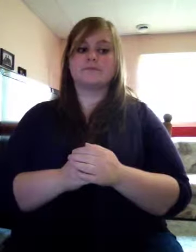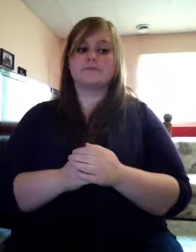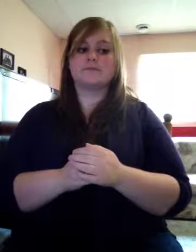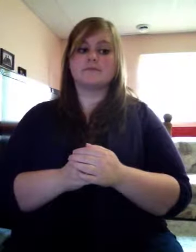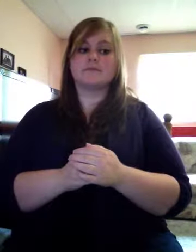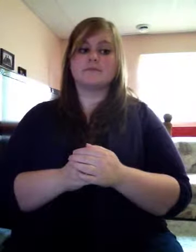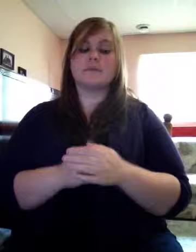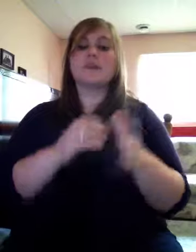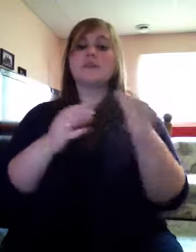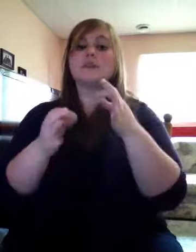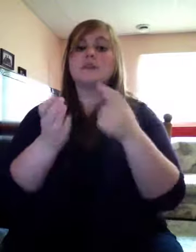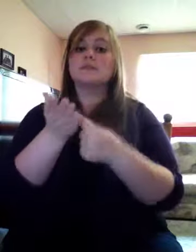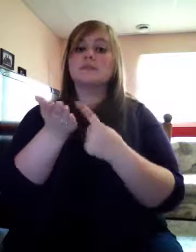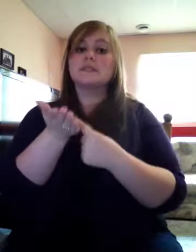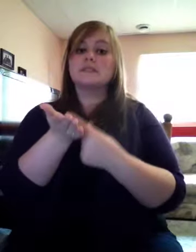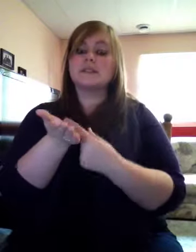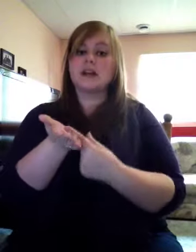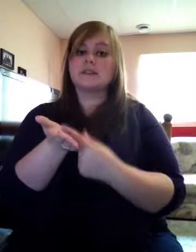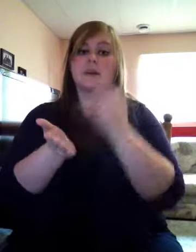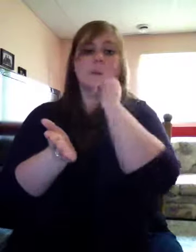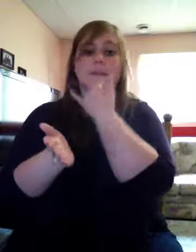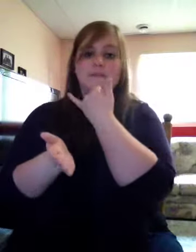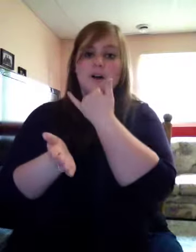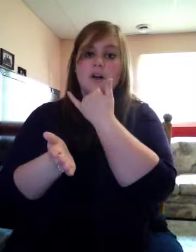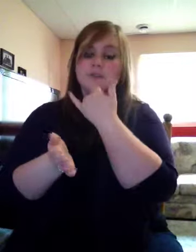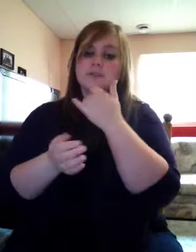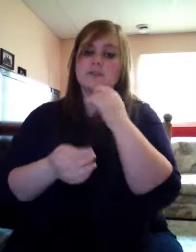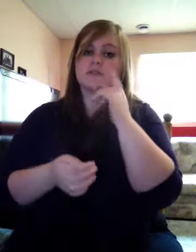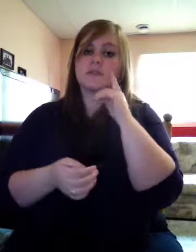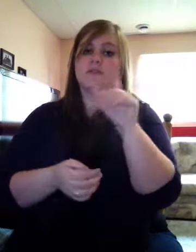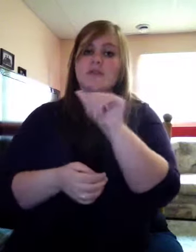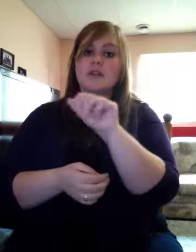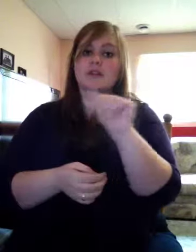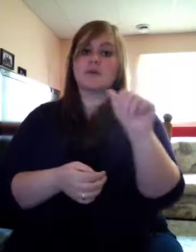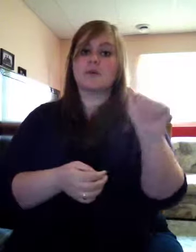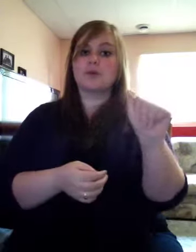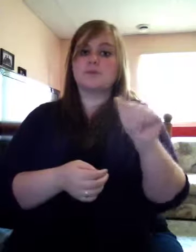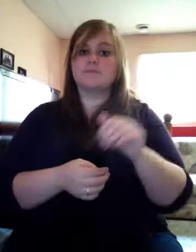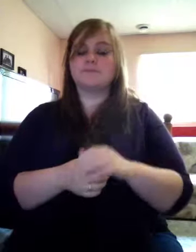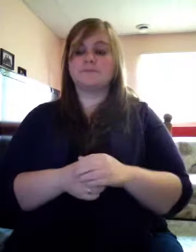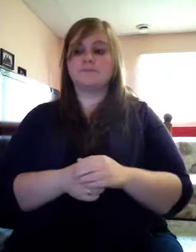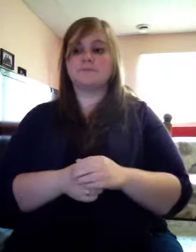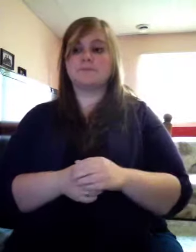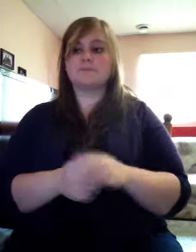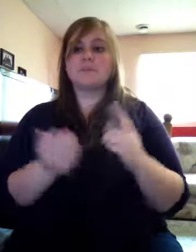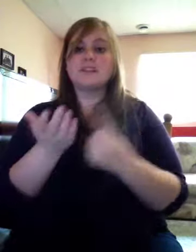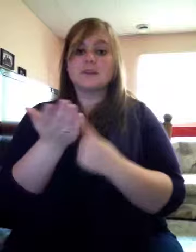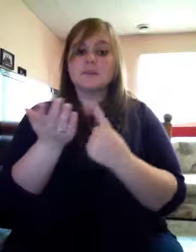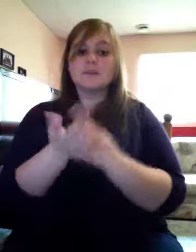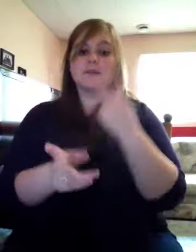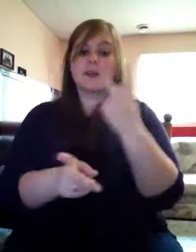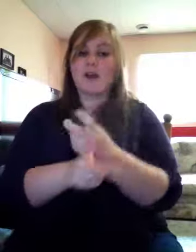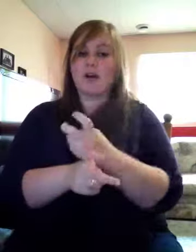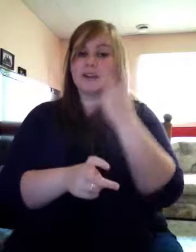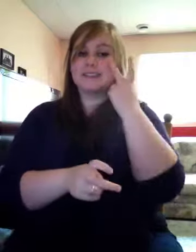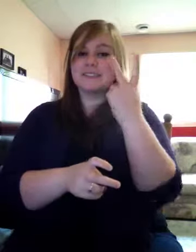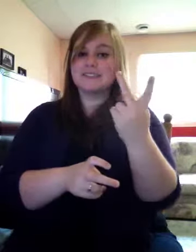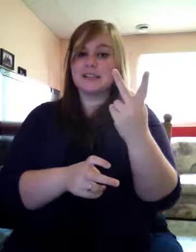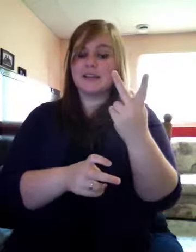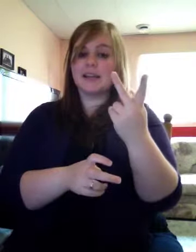hints for imaging of the abdominal aorta. At times, the aorta may be difficult to see, secondary to excess bowel gas. We may